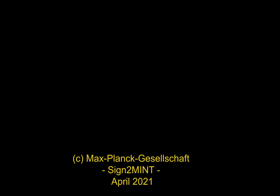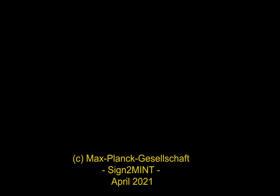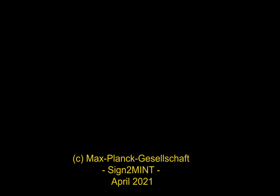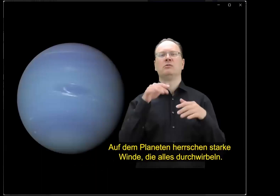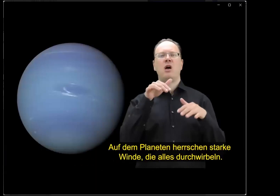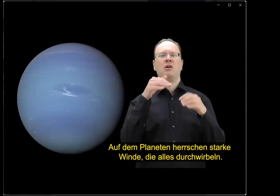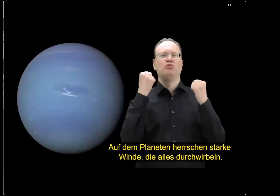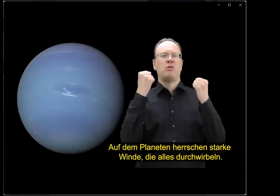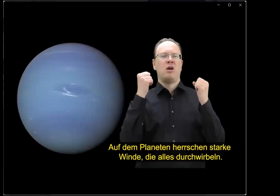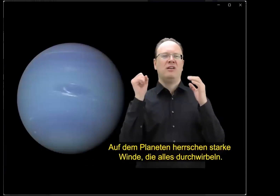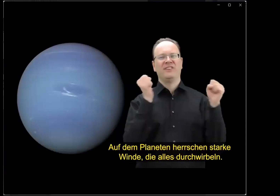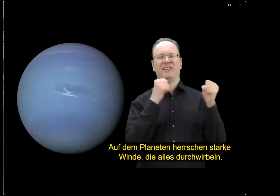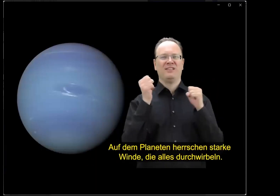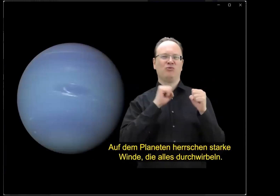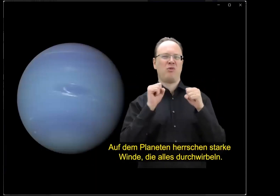Uranus,